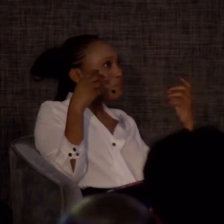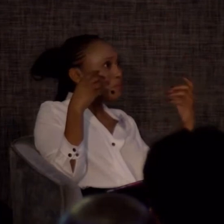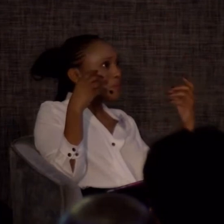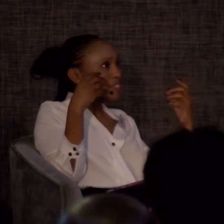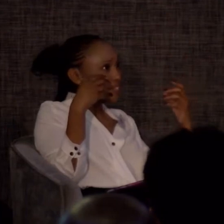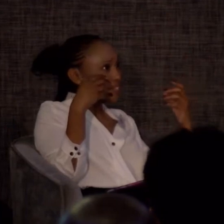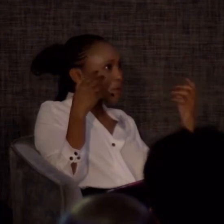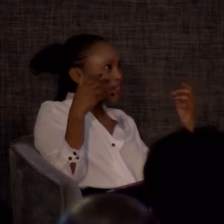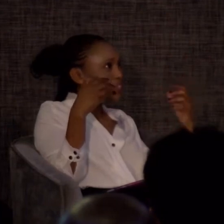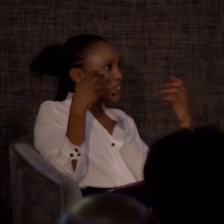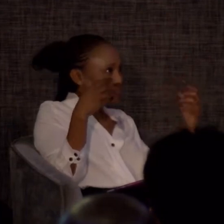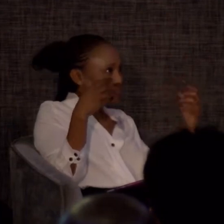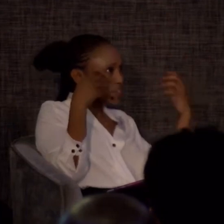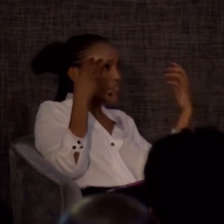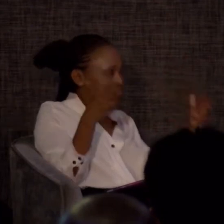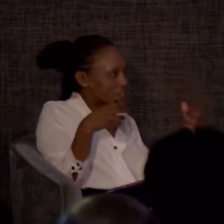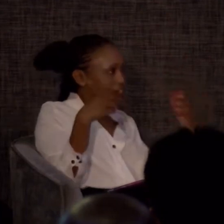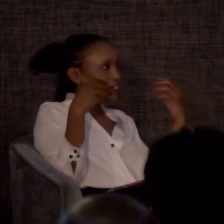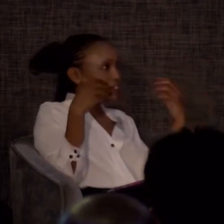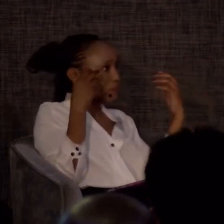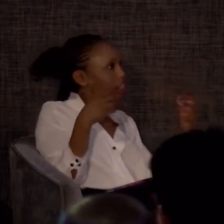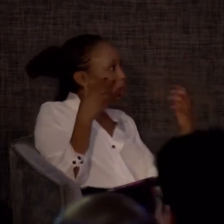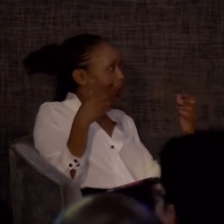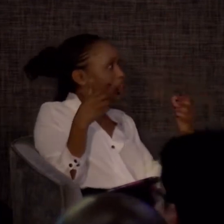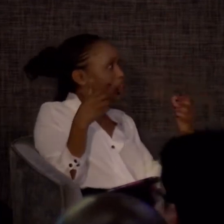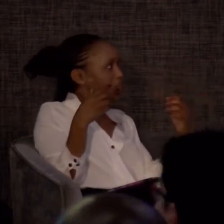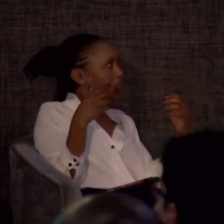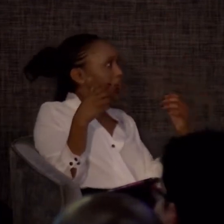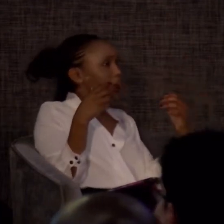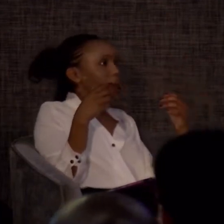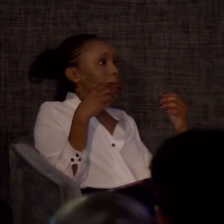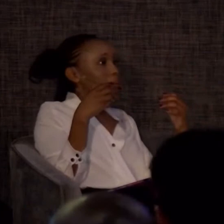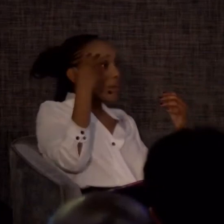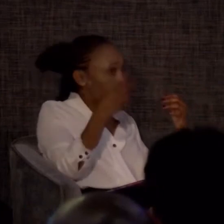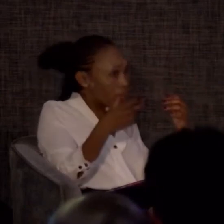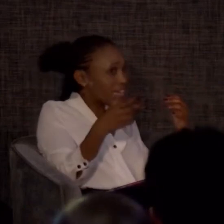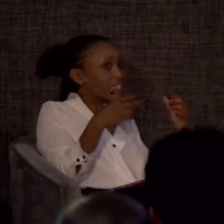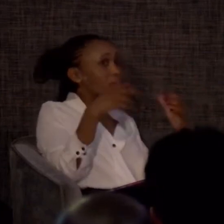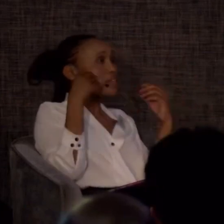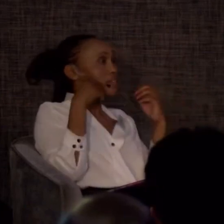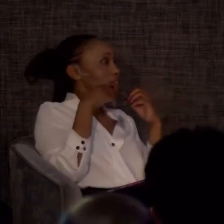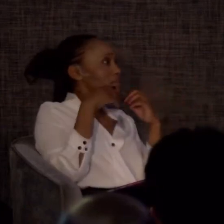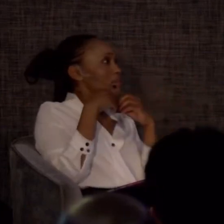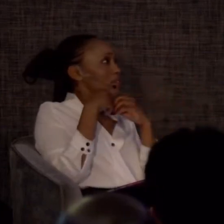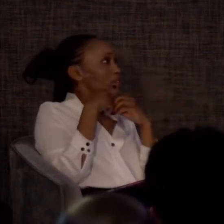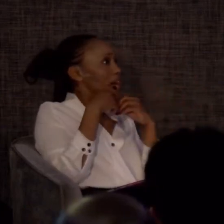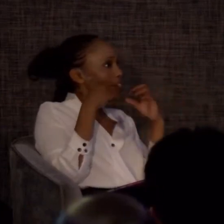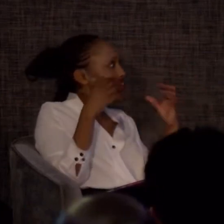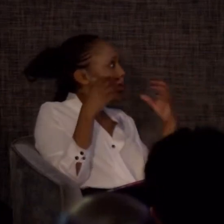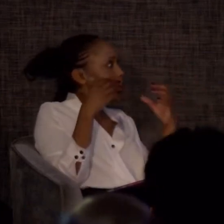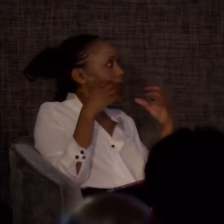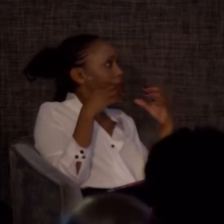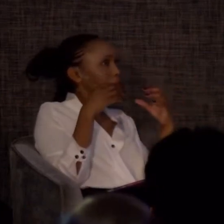what is this a state that is busy collapsing? Where SMMEs